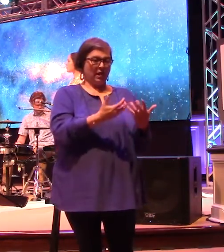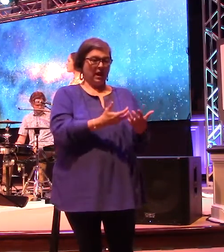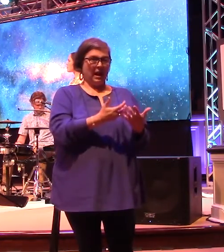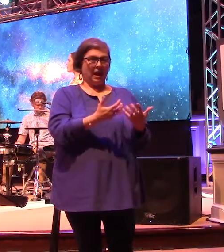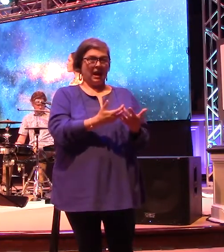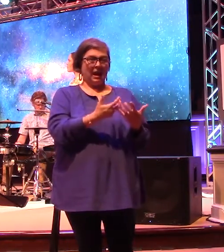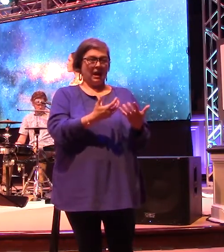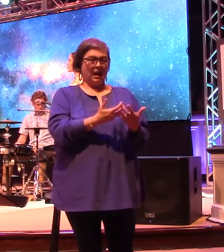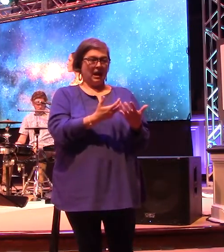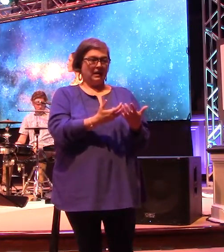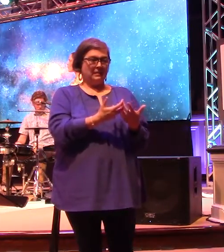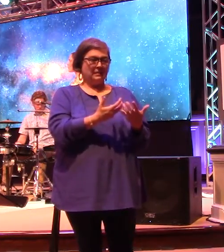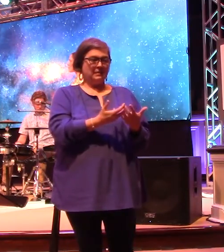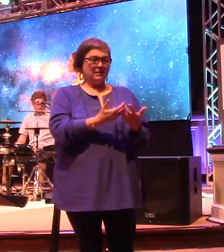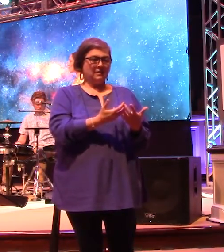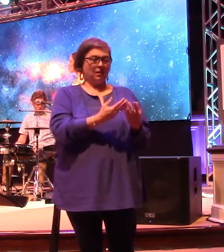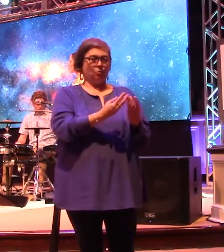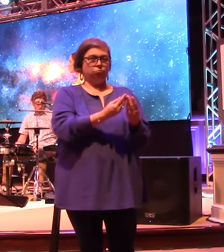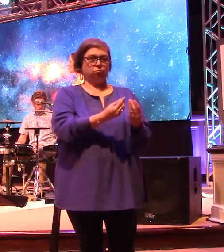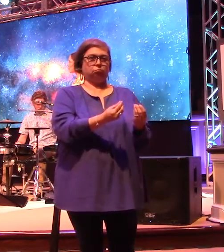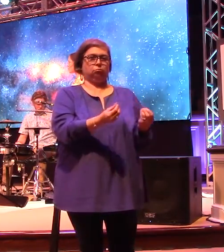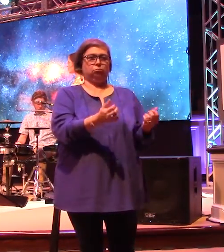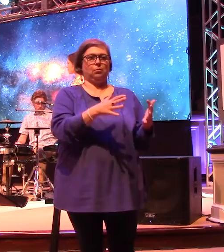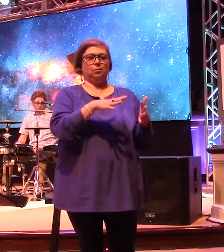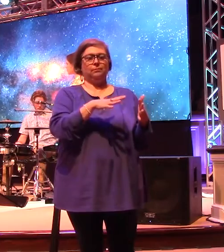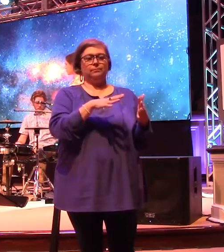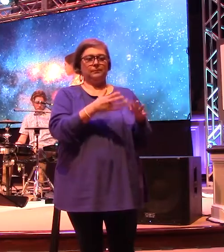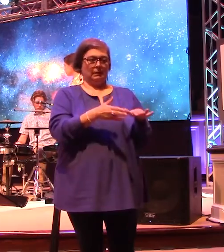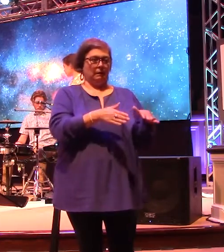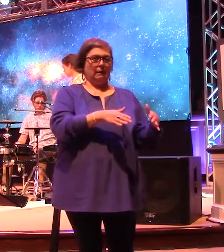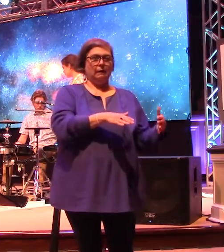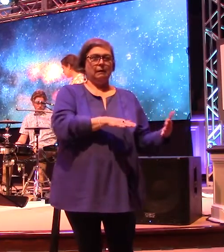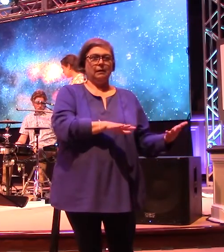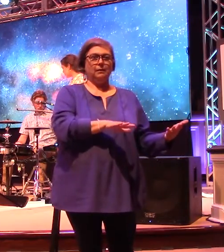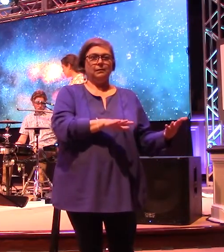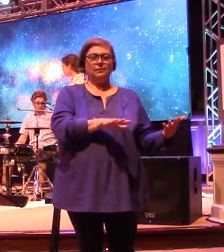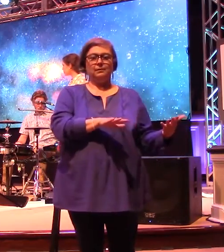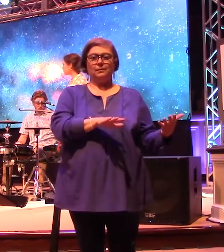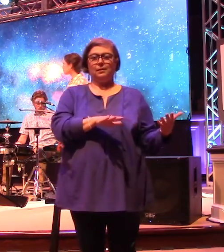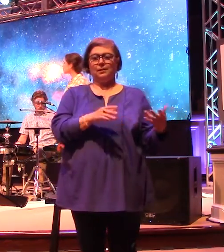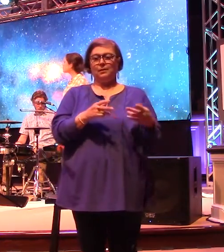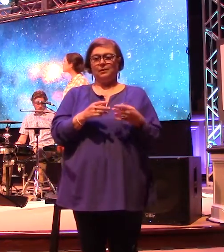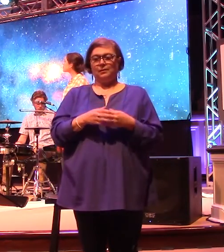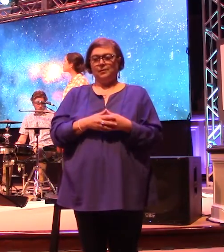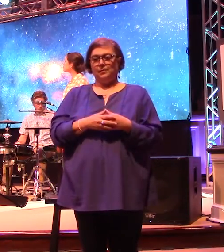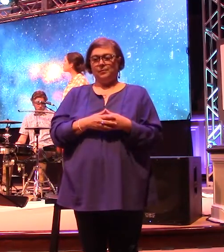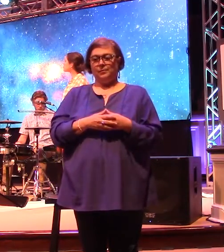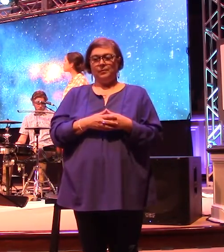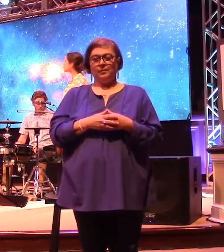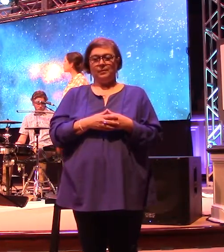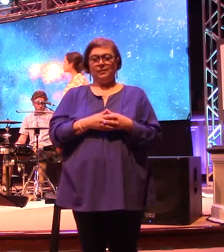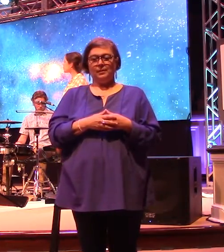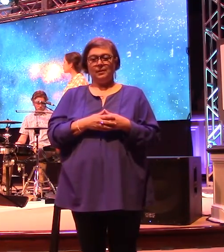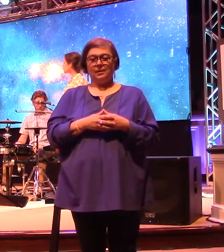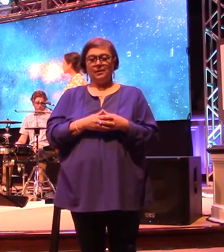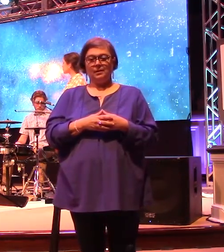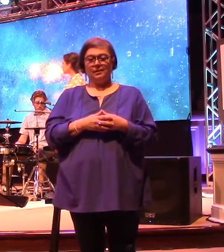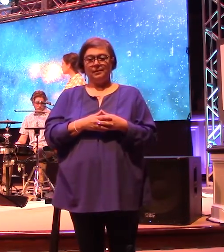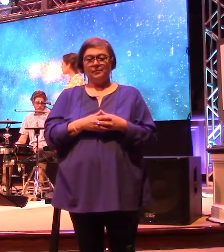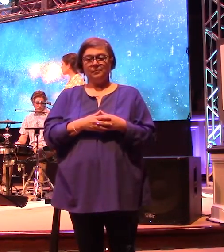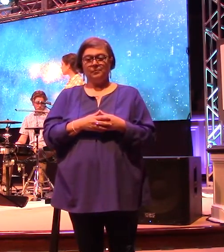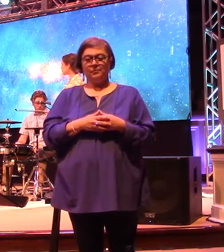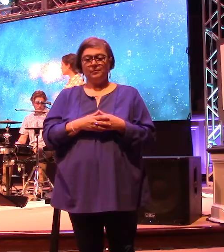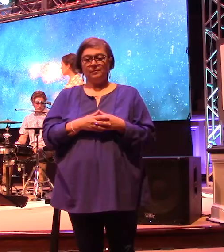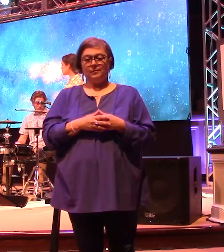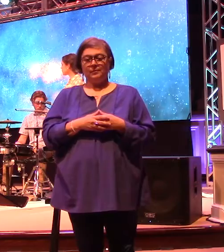of the field, it flourishes, and the wind passes over, and it is gone, and the place where the knowledge is no longer. The loving kindness